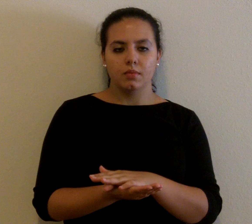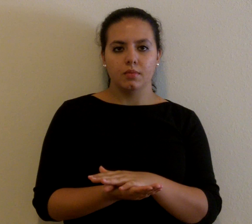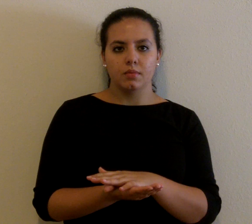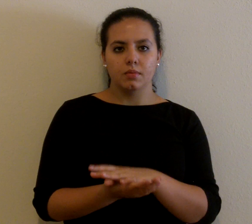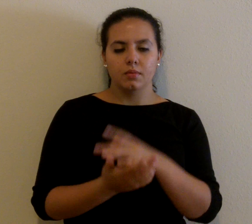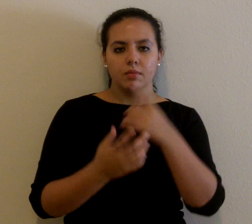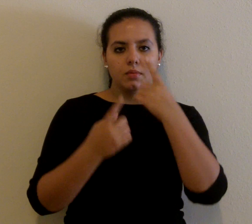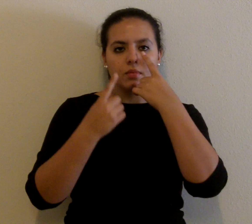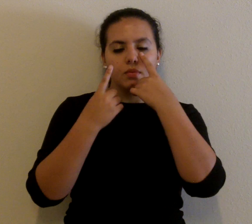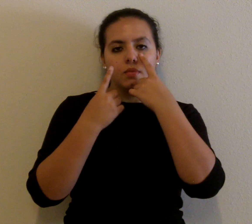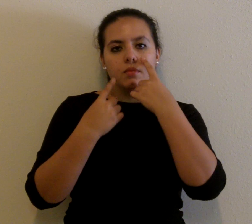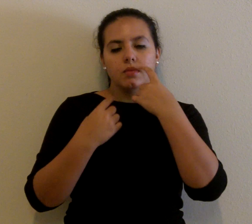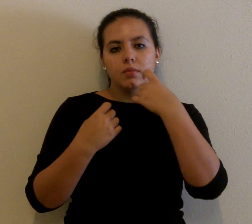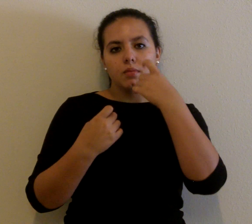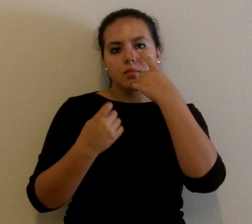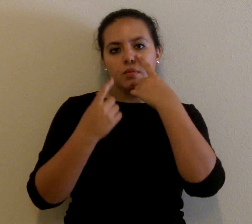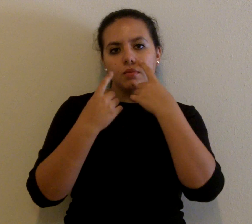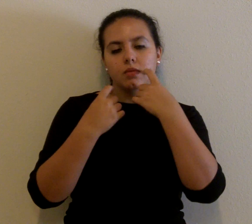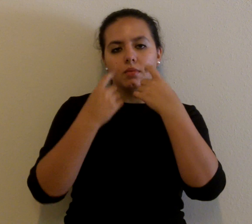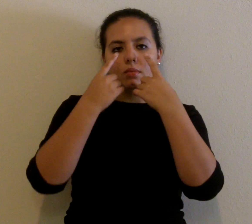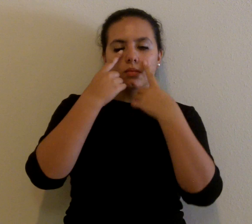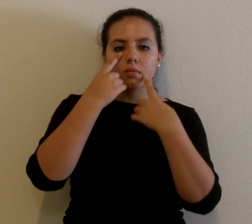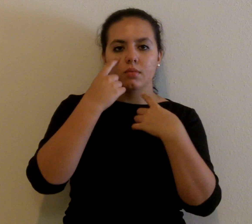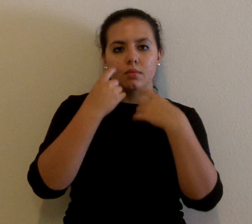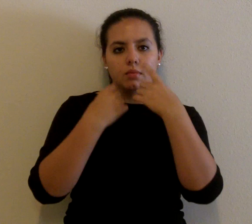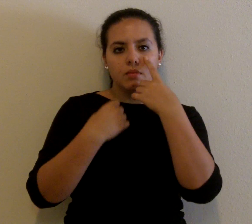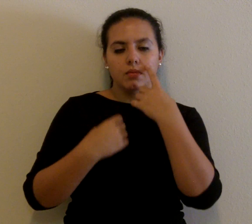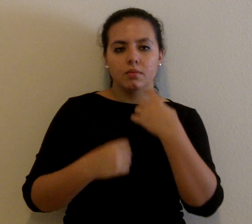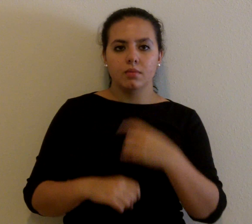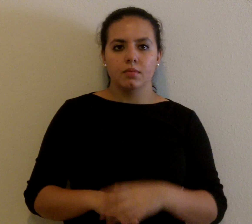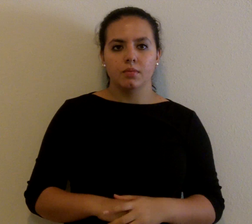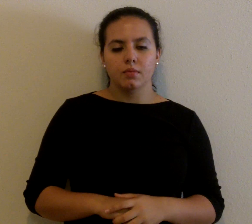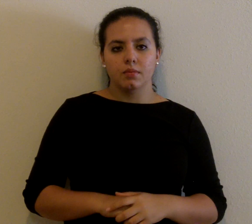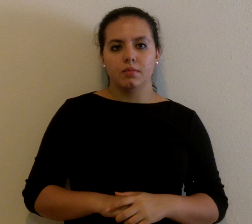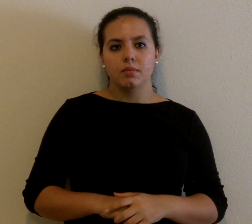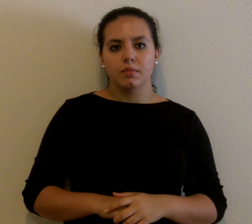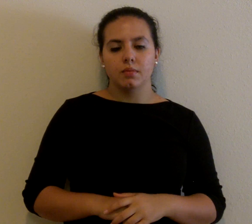Cry, it's the tears, they're coming down, you're crying. Dance.